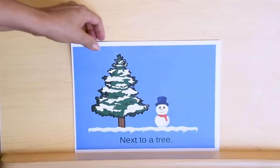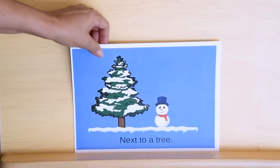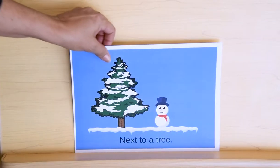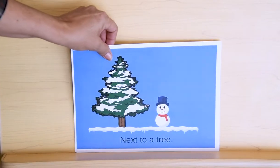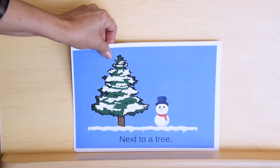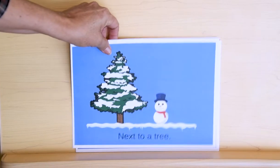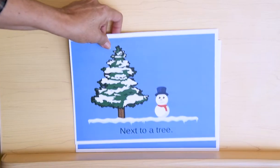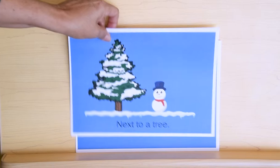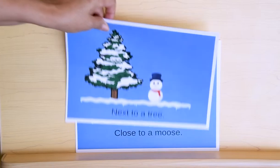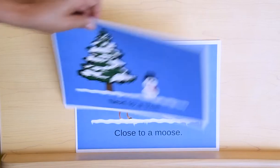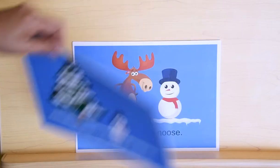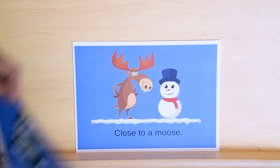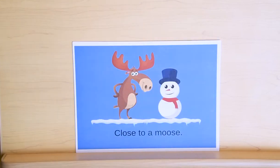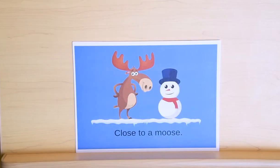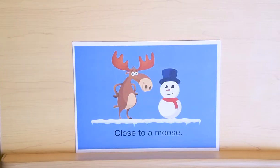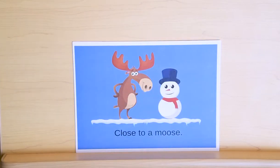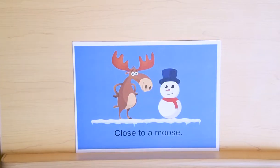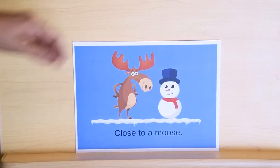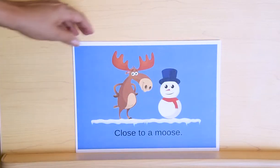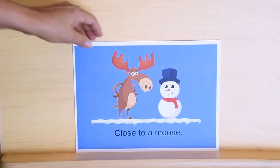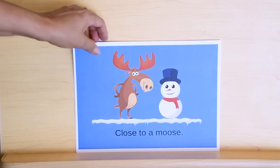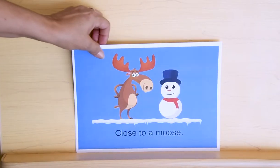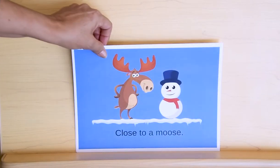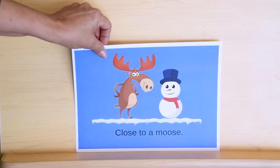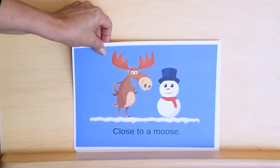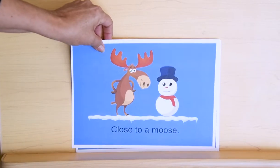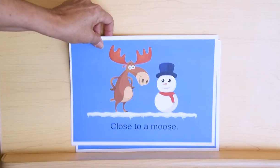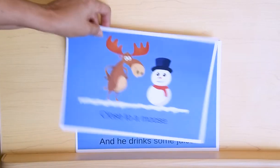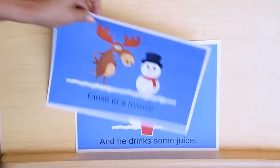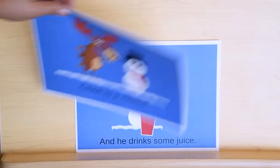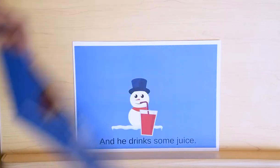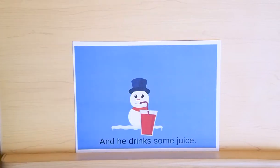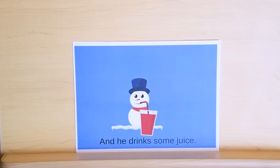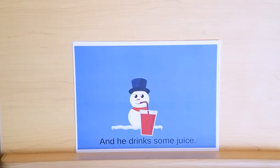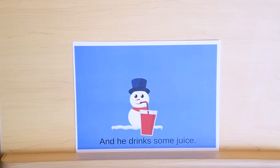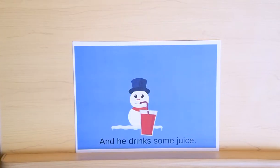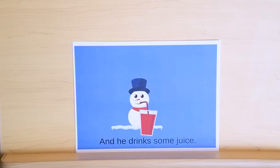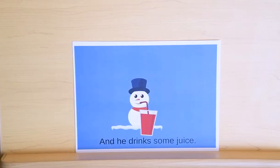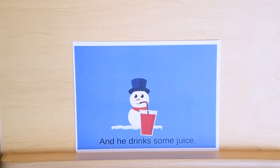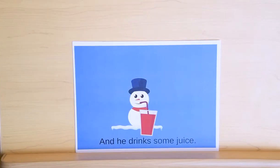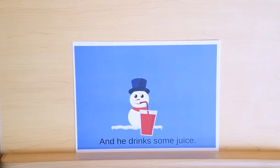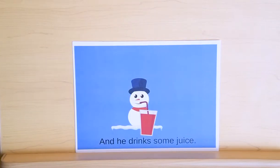a tree, close to a moose, and